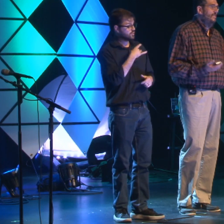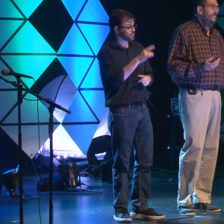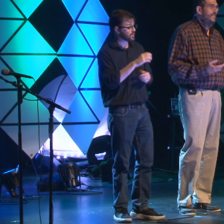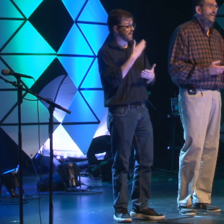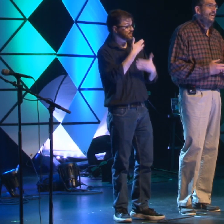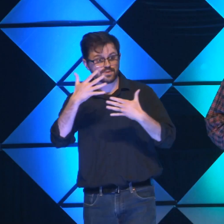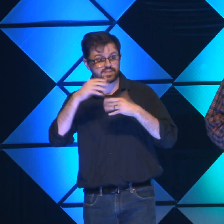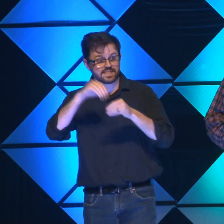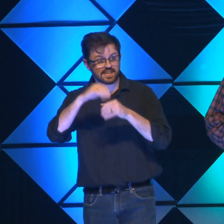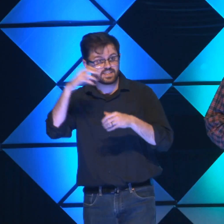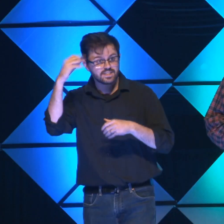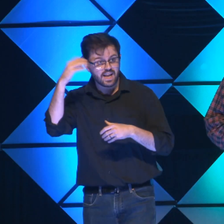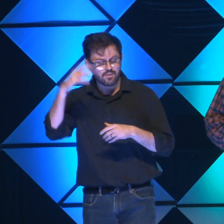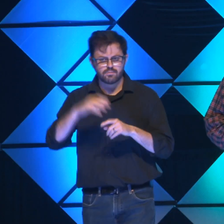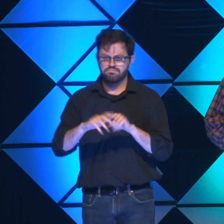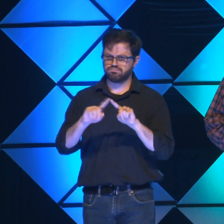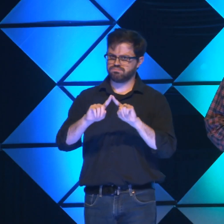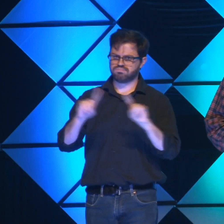there's that.